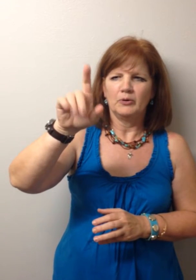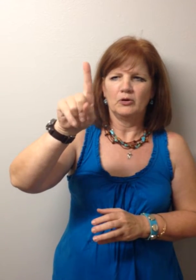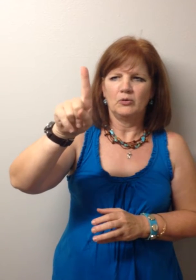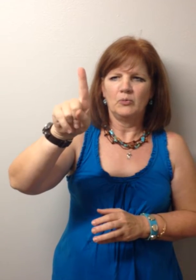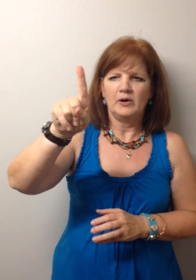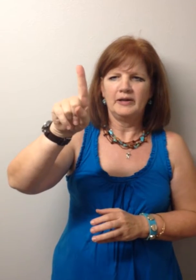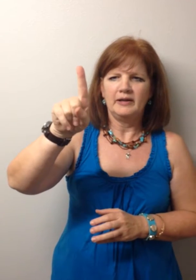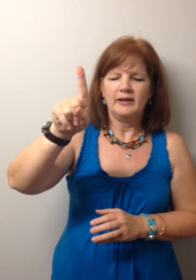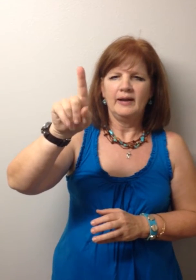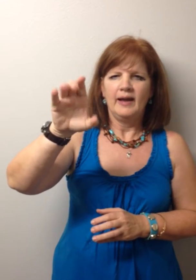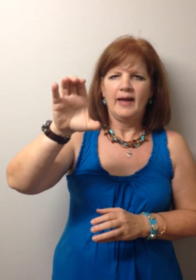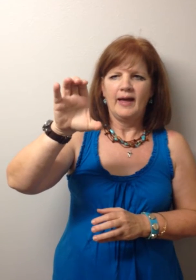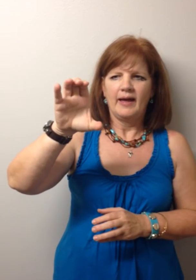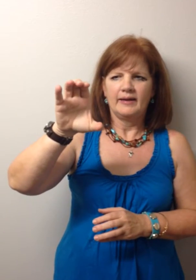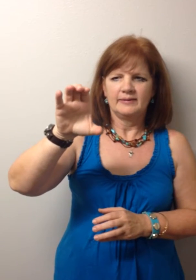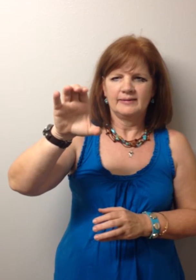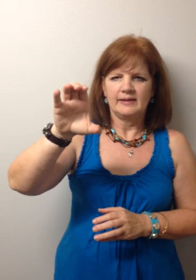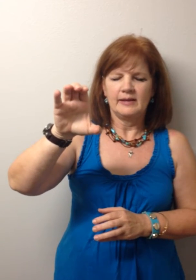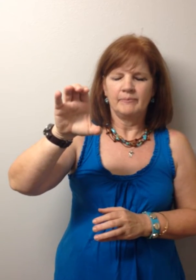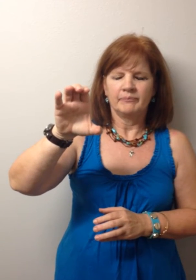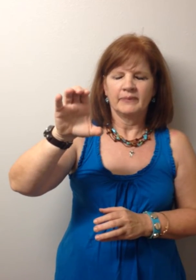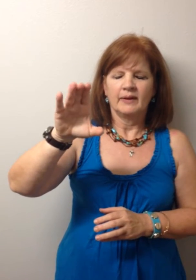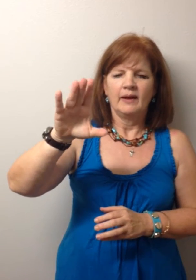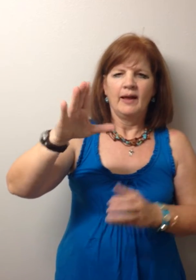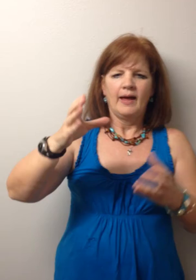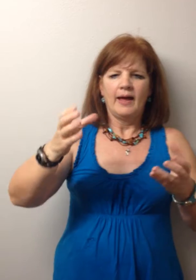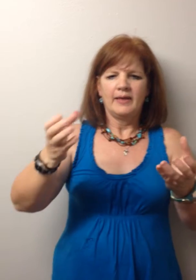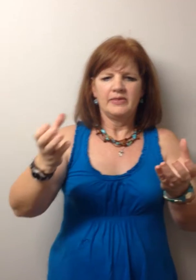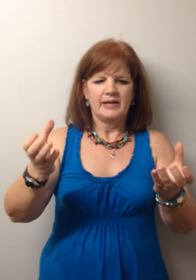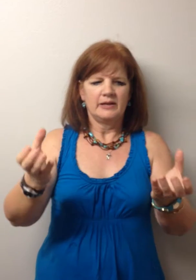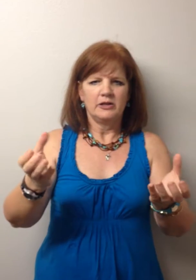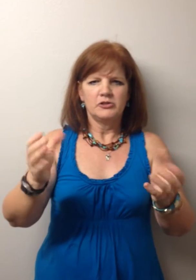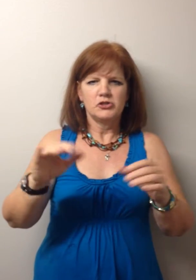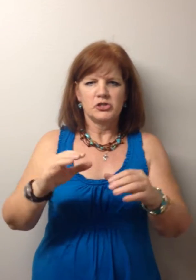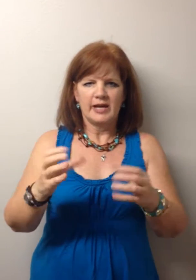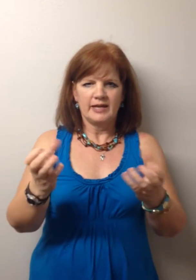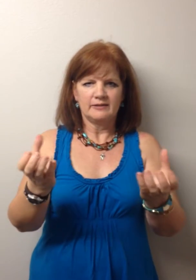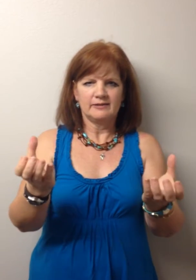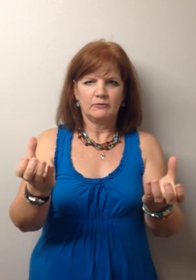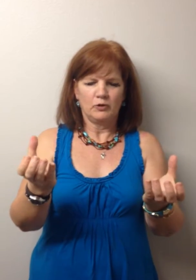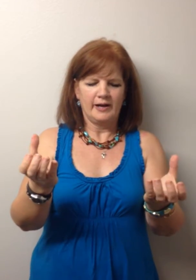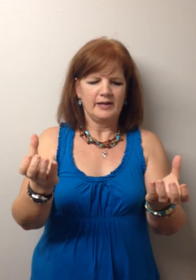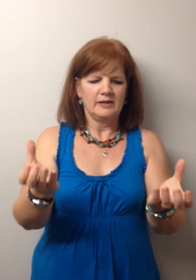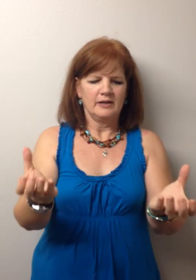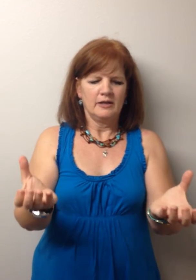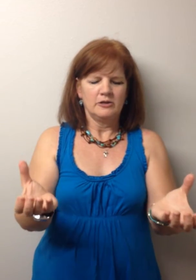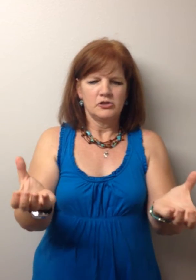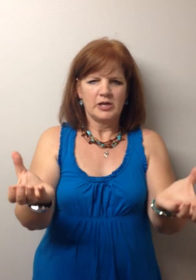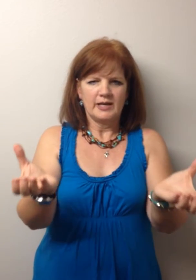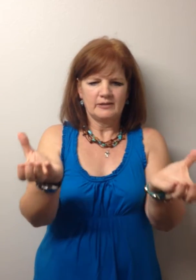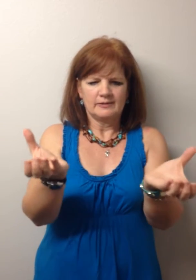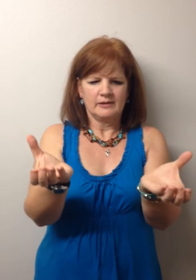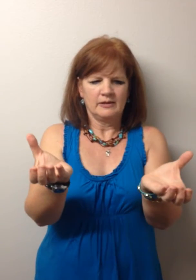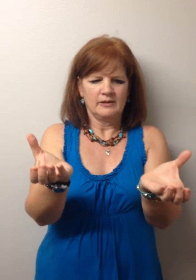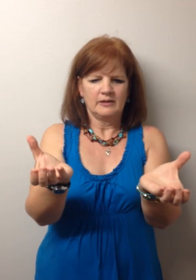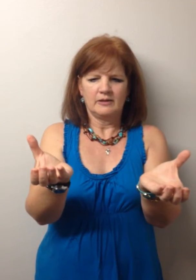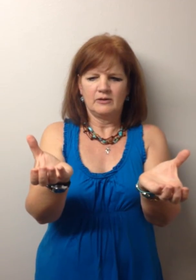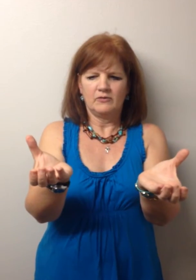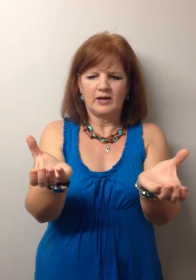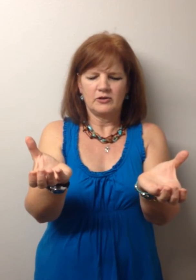numeral, 1 and C. And then chance of rain. Chance, you've got your